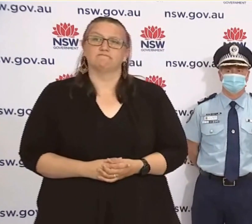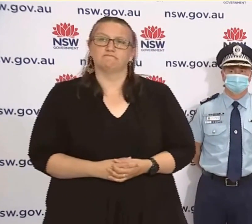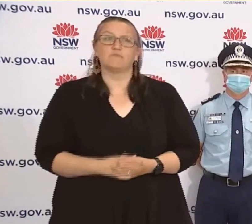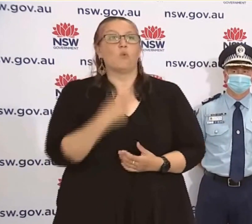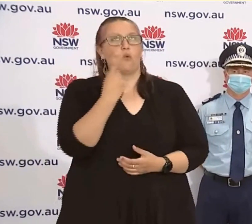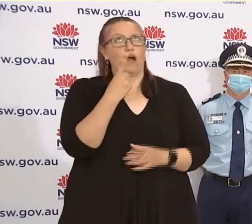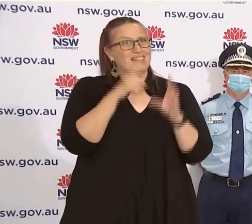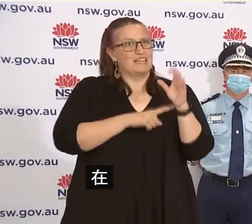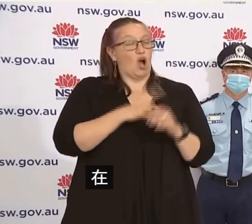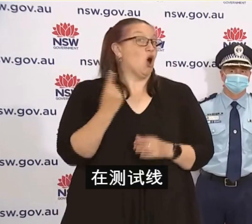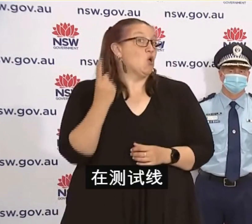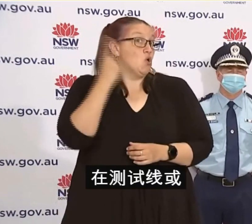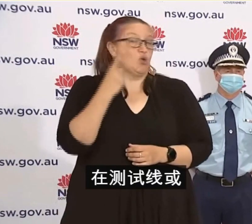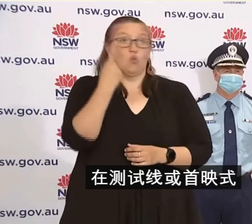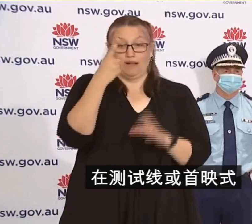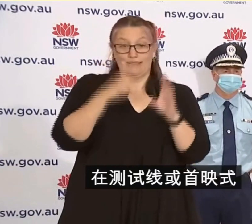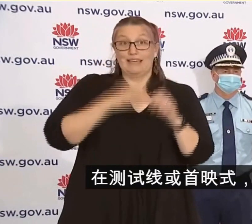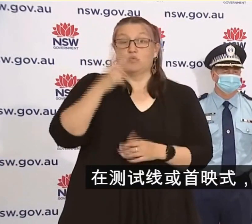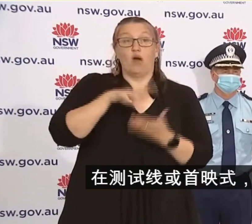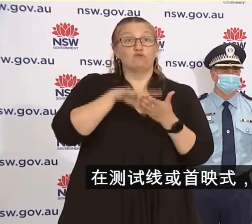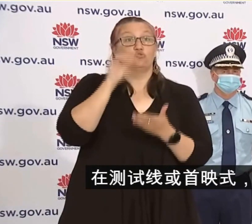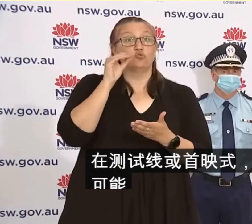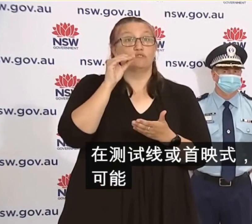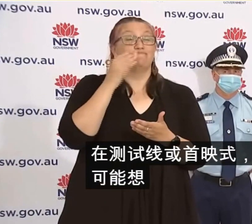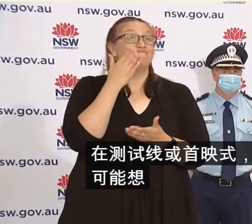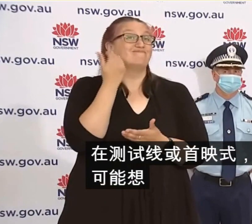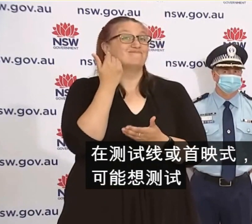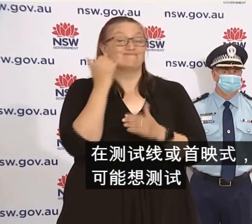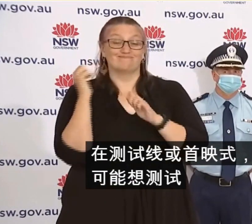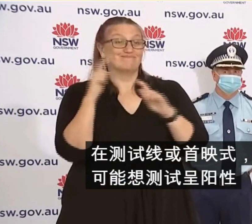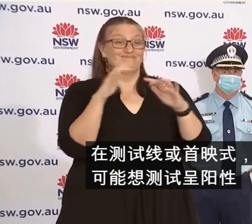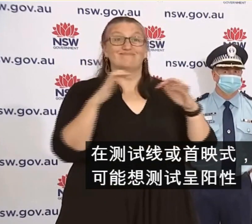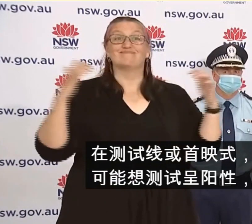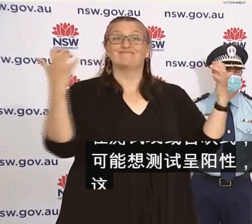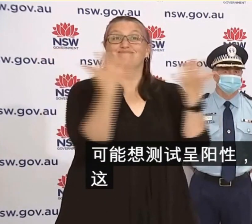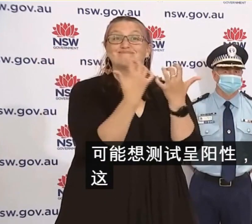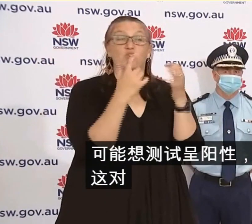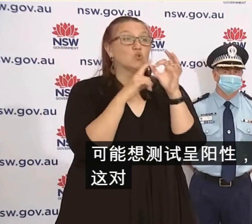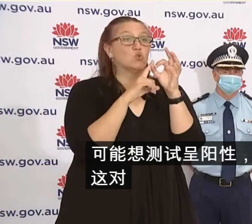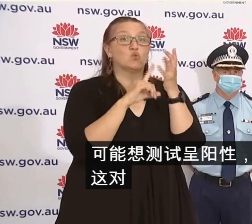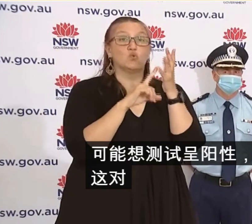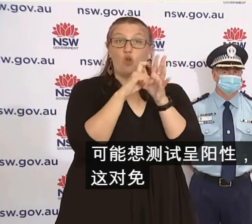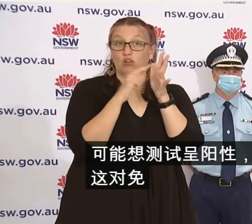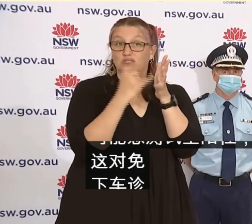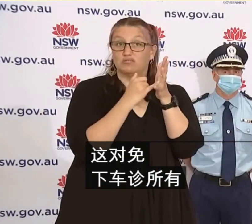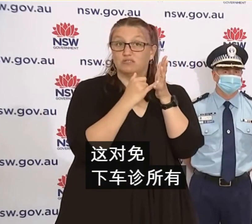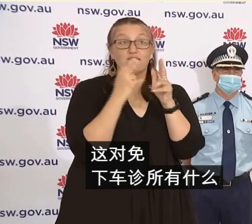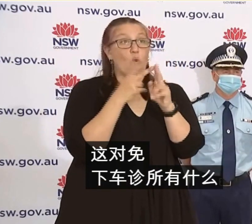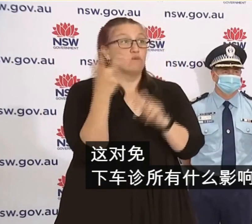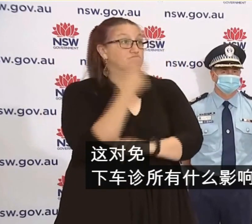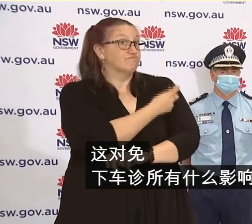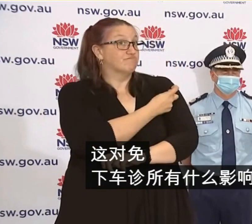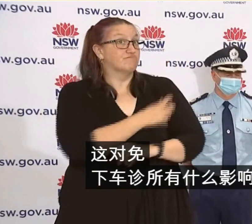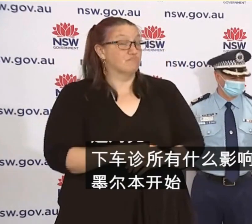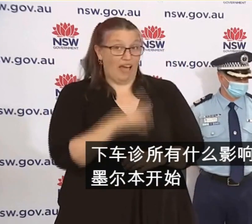A Year 12 student in the testing line, or Premier if you might want to, has tested positive, and what does this do to put pressure on